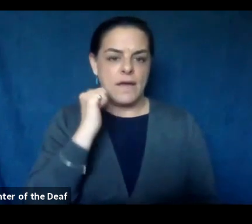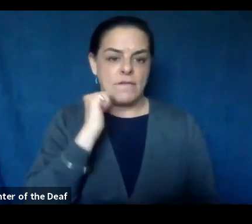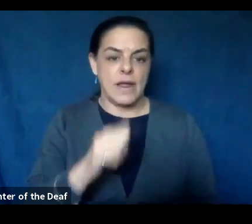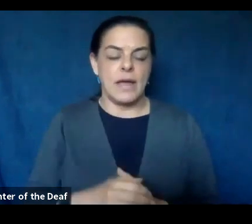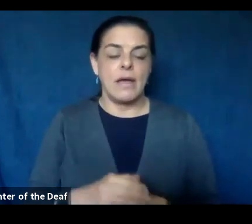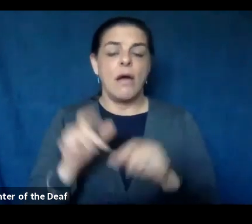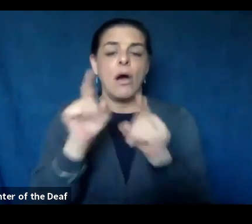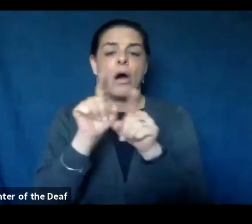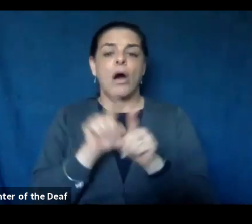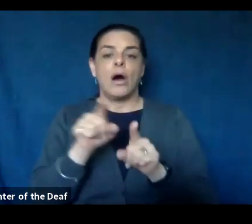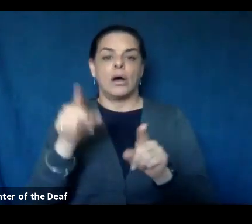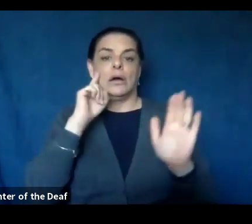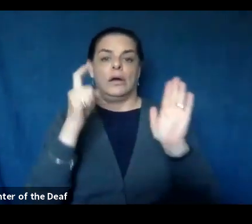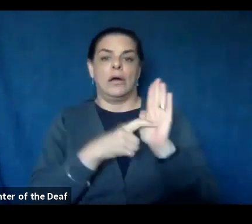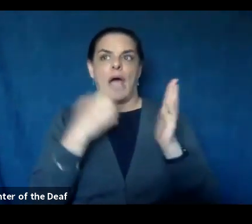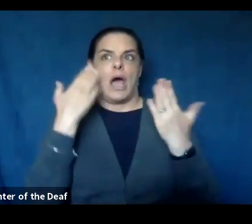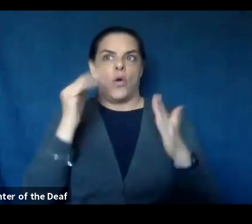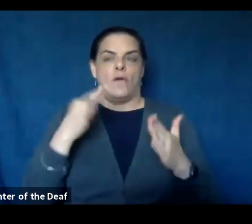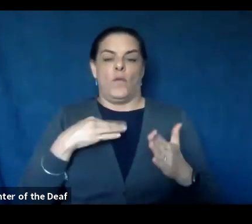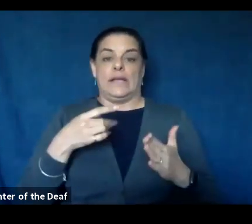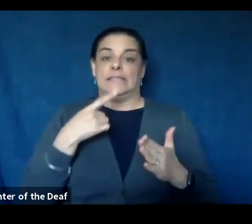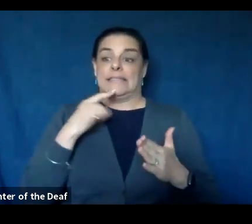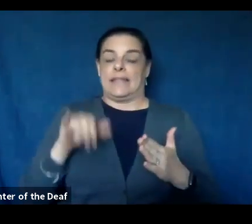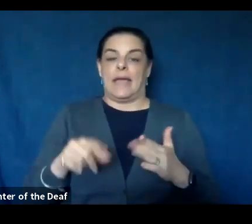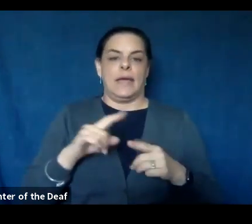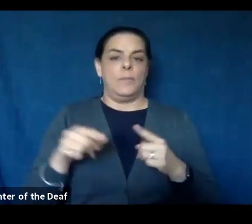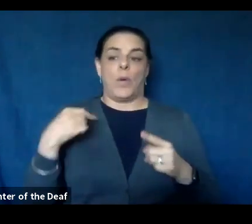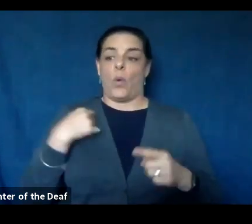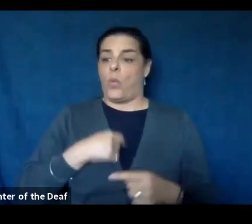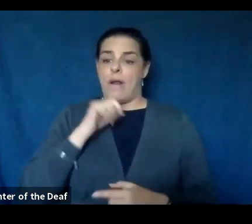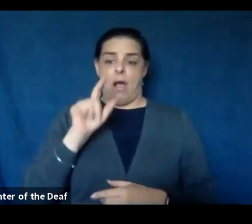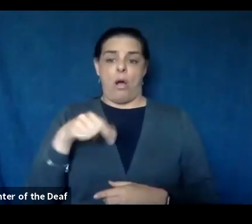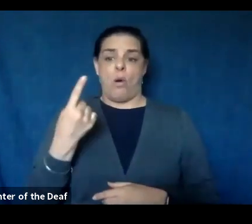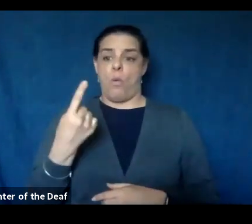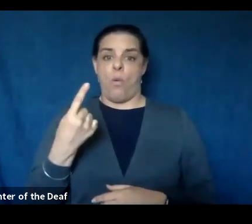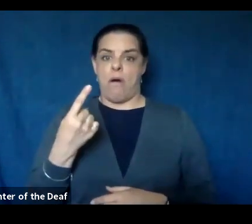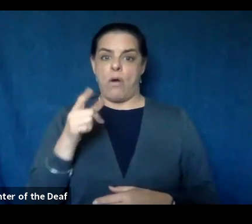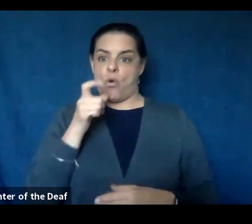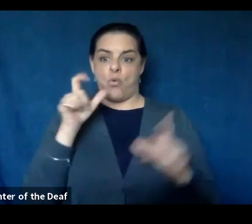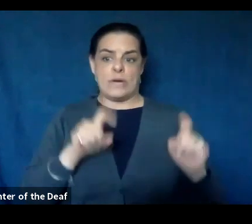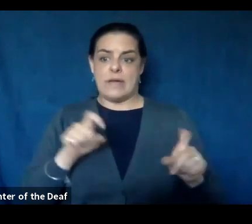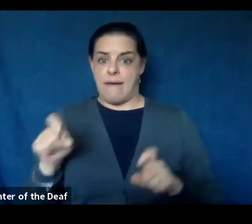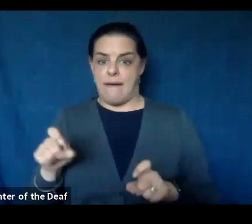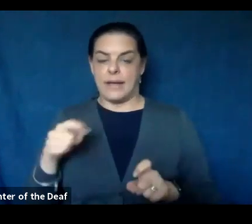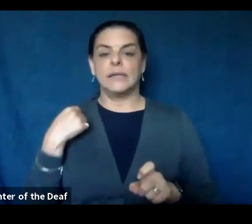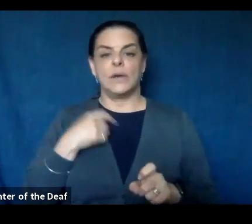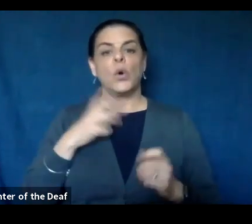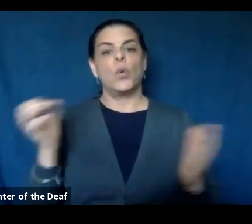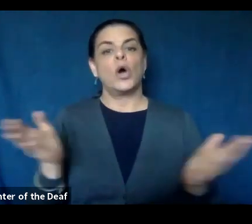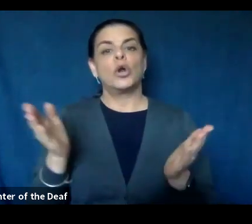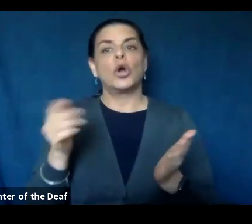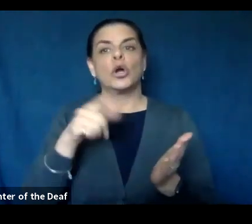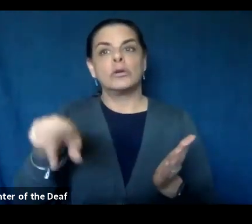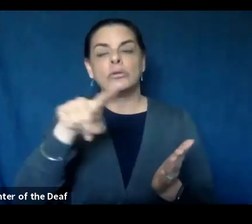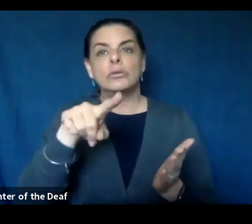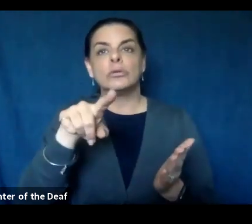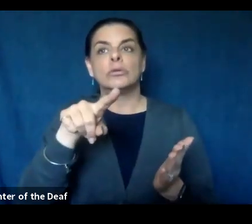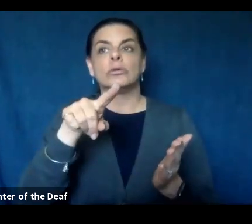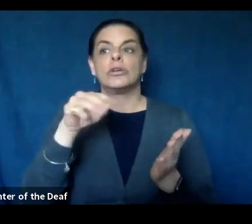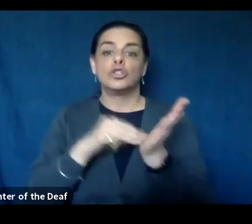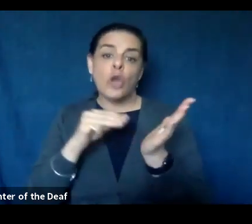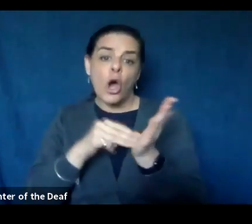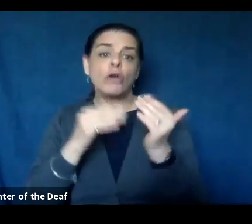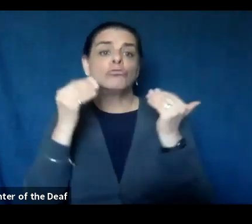just to point out, I don't think we've said this in a while, but we're not the only ones doing testing. And so we want to encourage and continue to encourage providers to